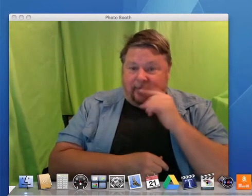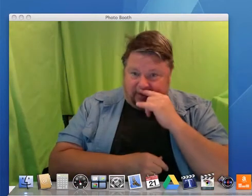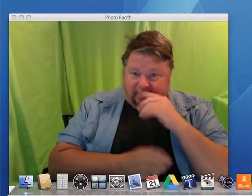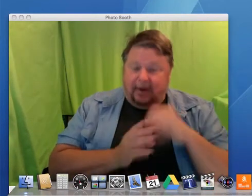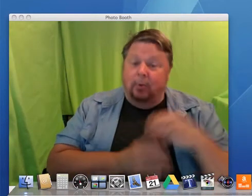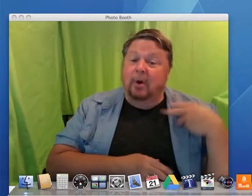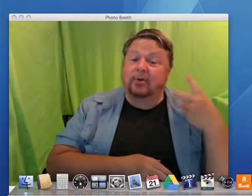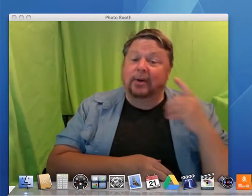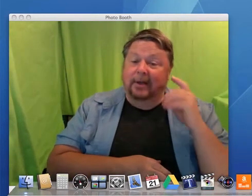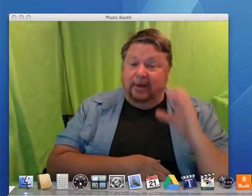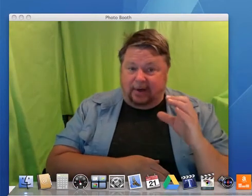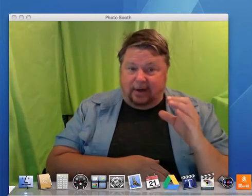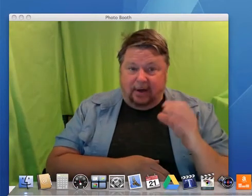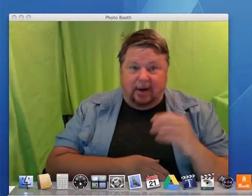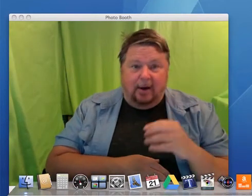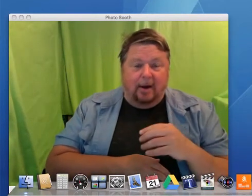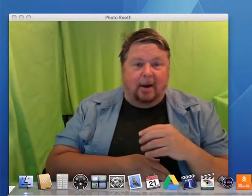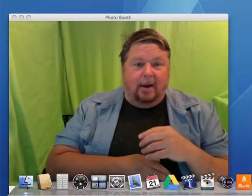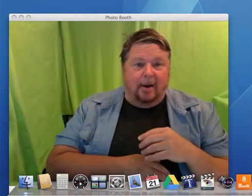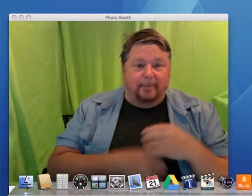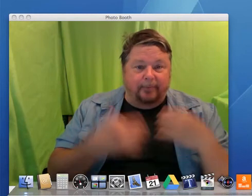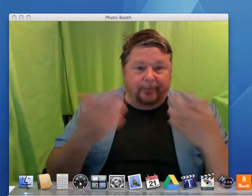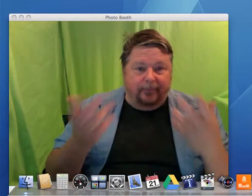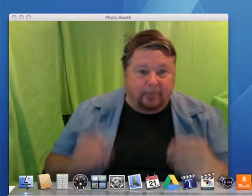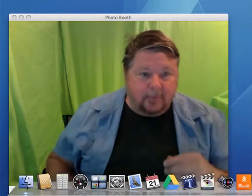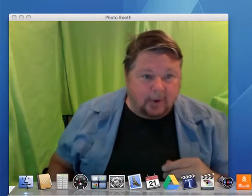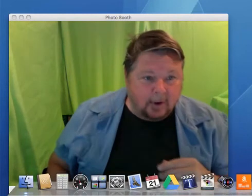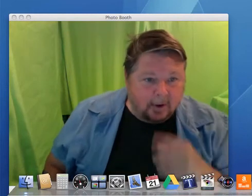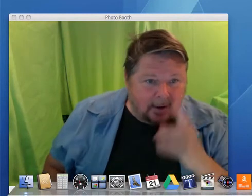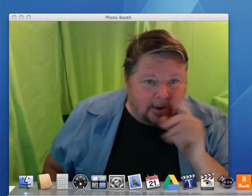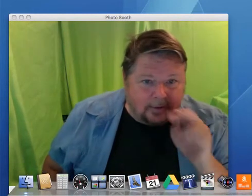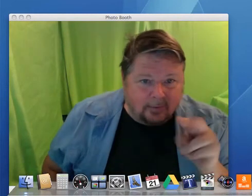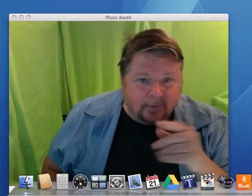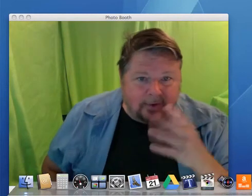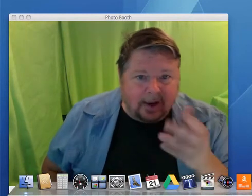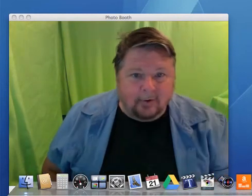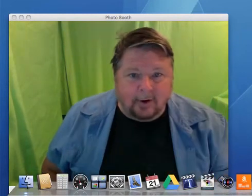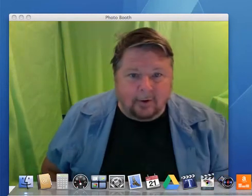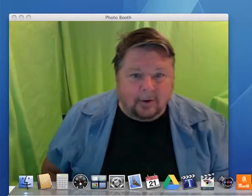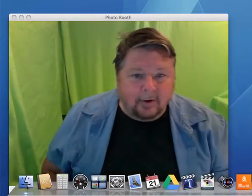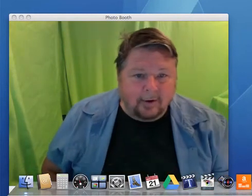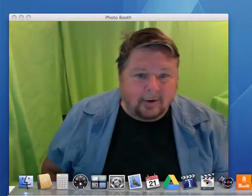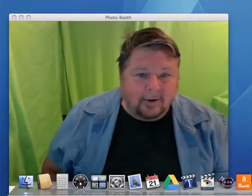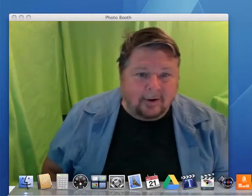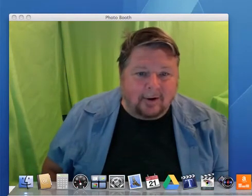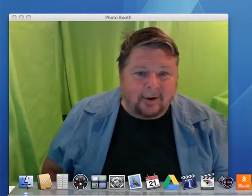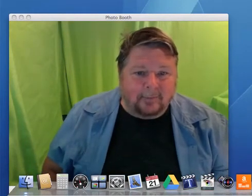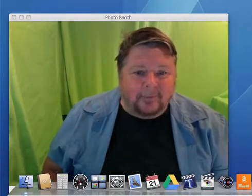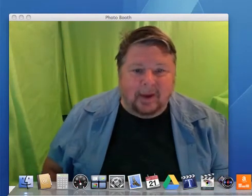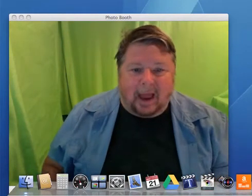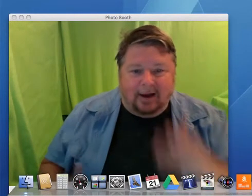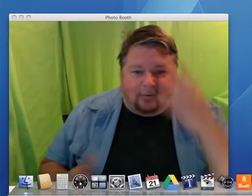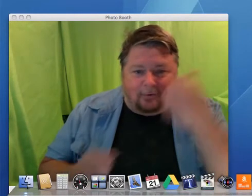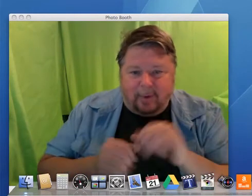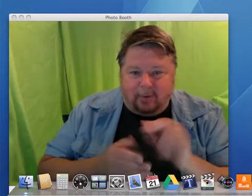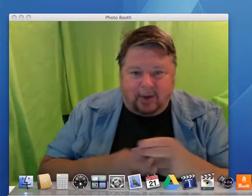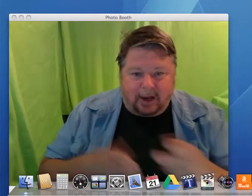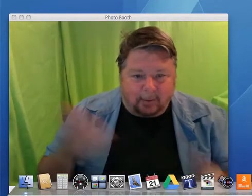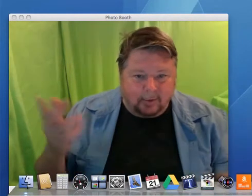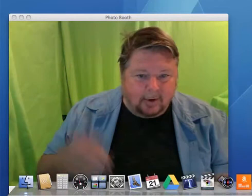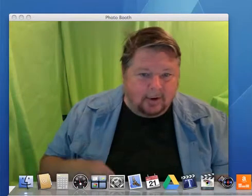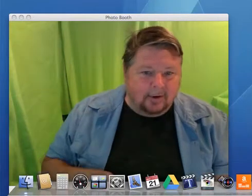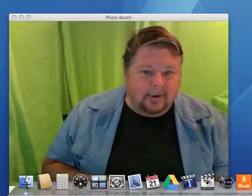deaf kids in Washington, D.C. Um, what's the name of it here? I never remember